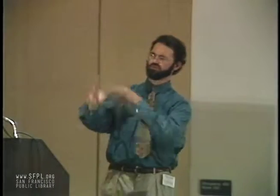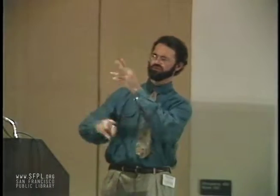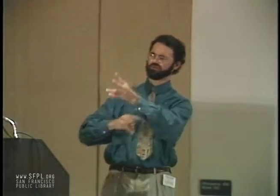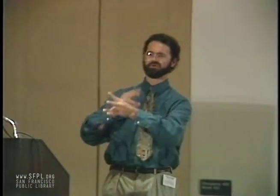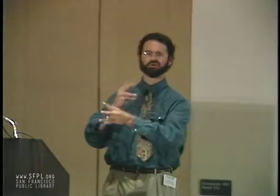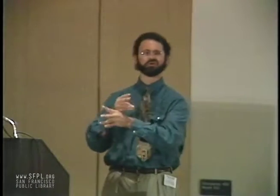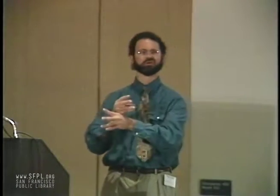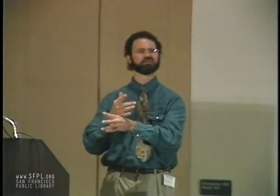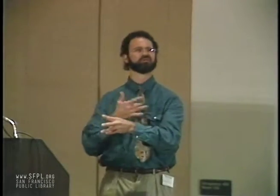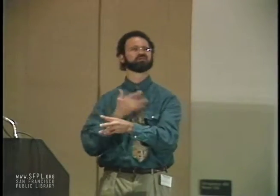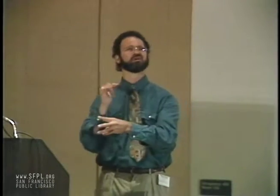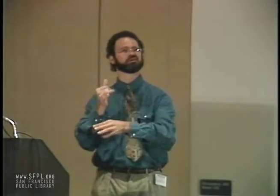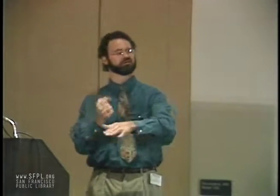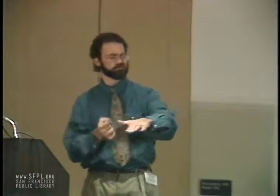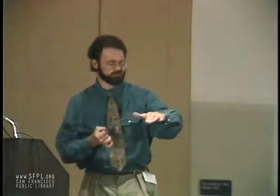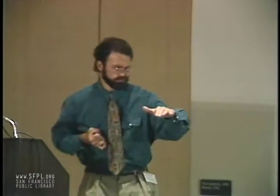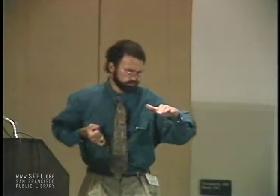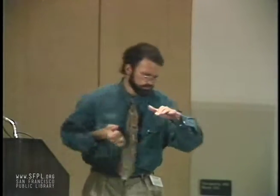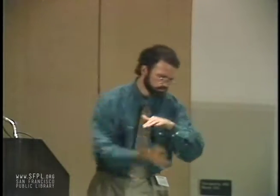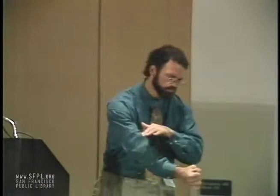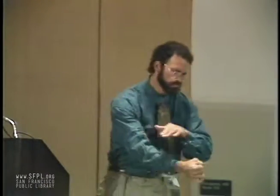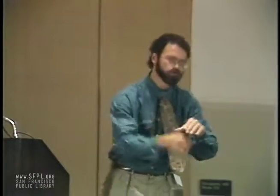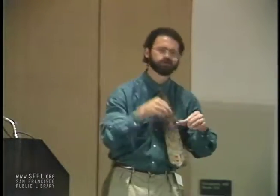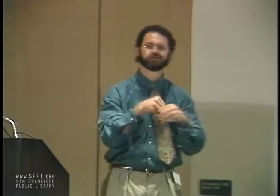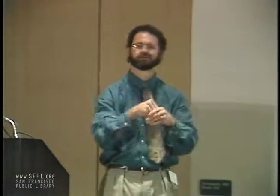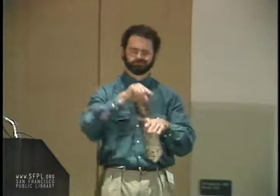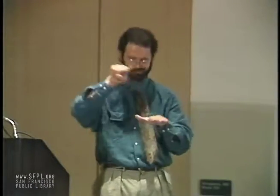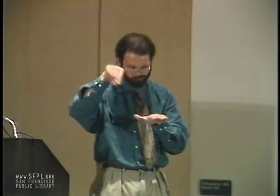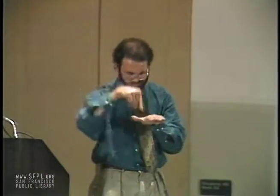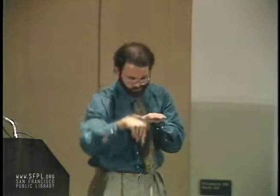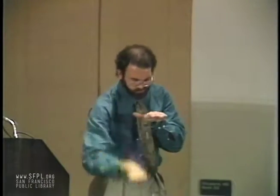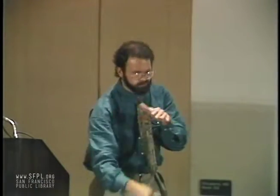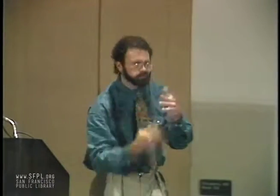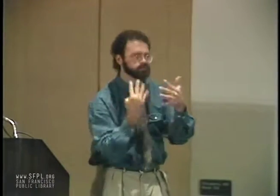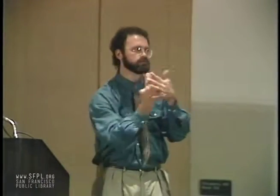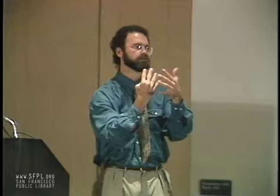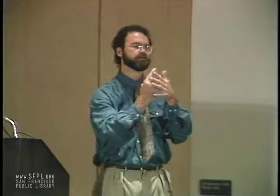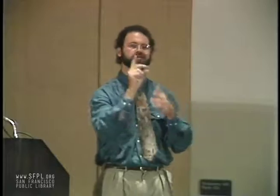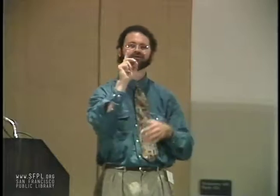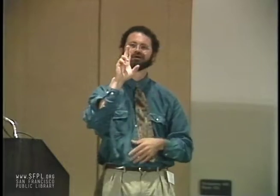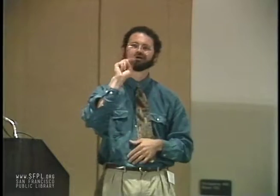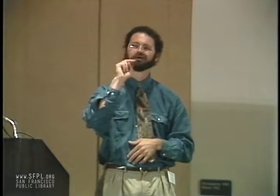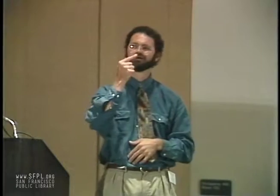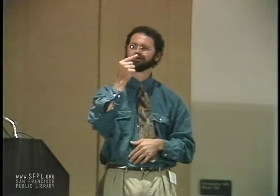And what's life like for the deaf person in that world? It's like being put into a dungeon